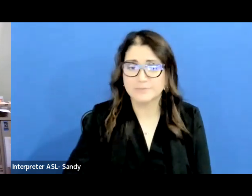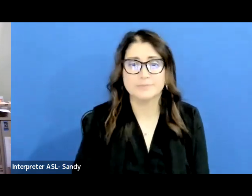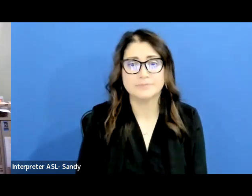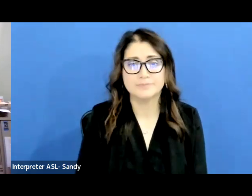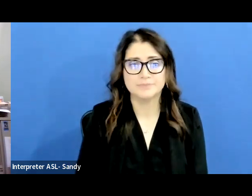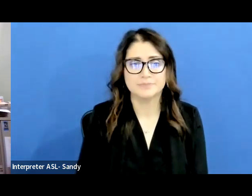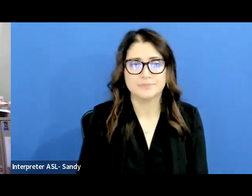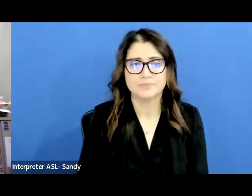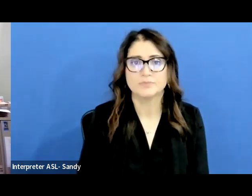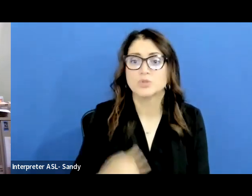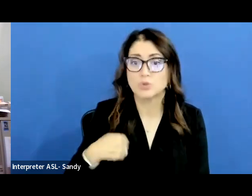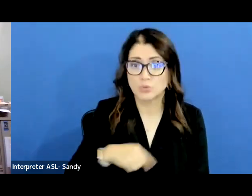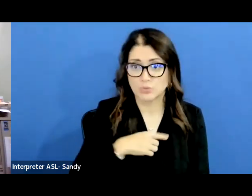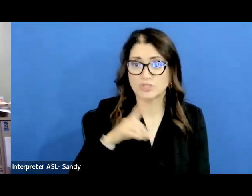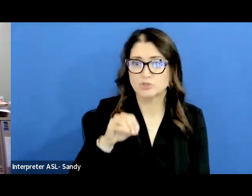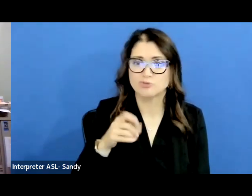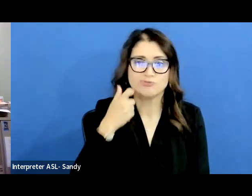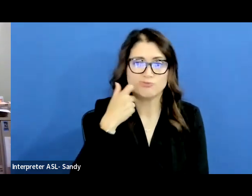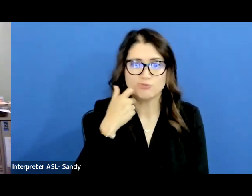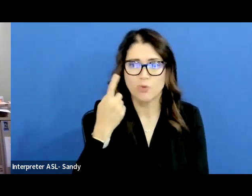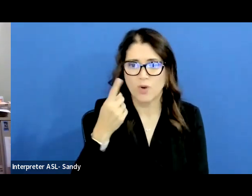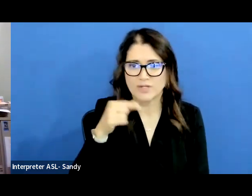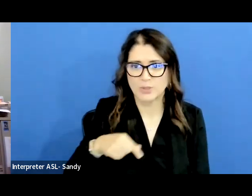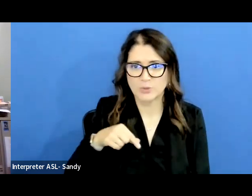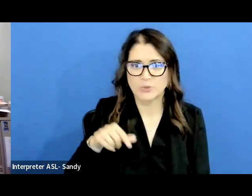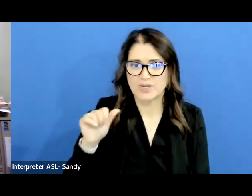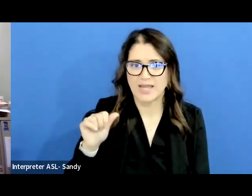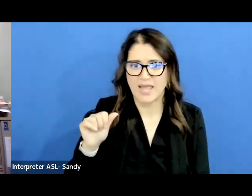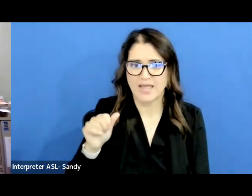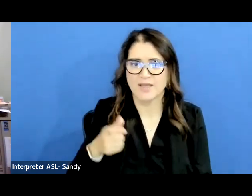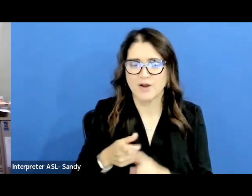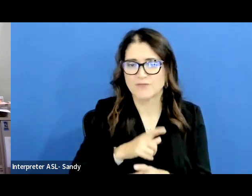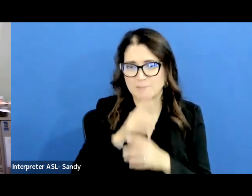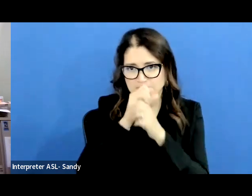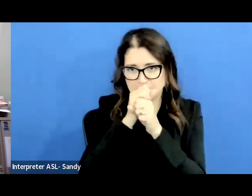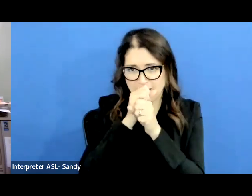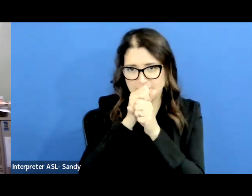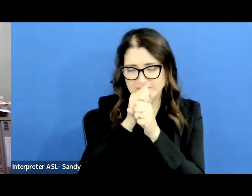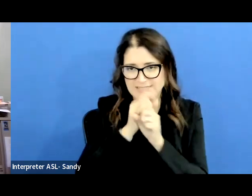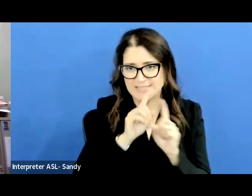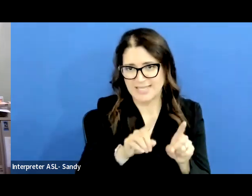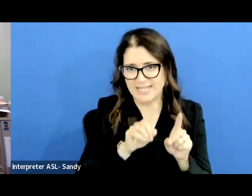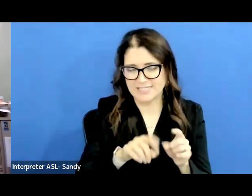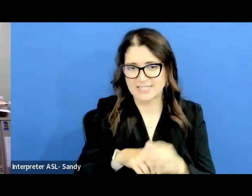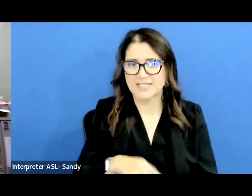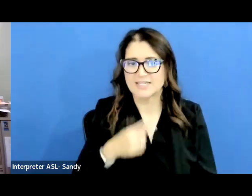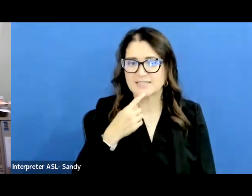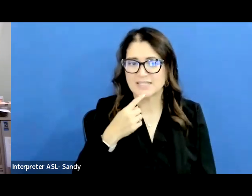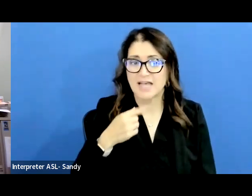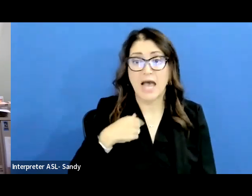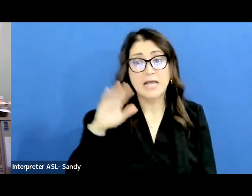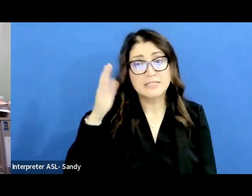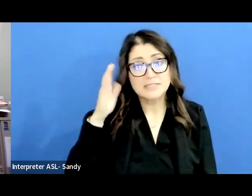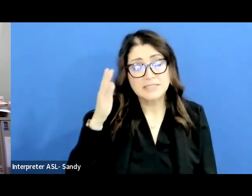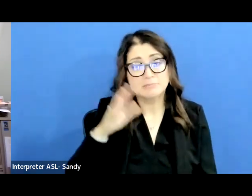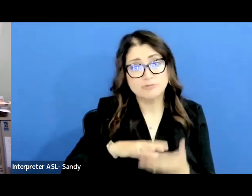We do. We just had one come in the Q&A from an anonymous attendee that says, I seem to be finding when